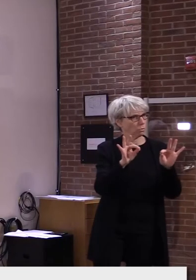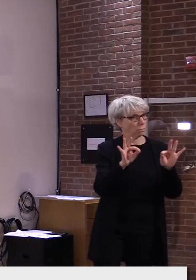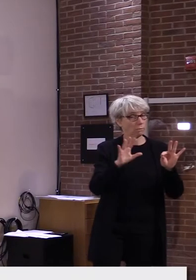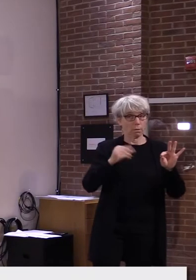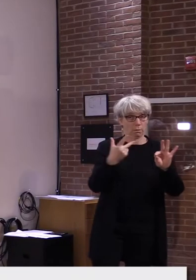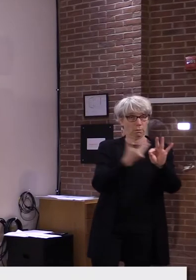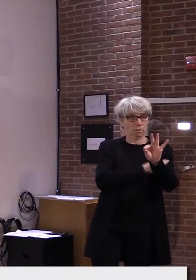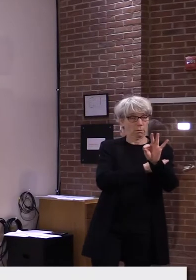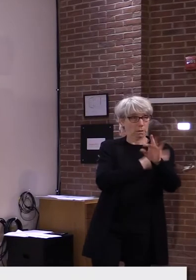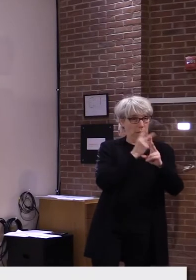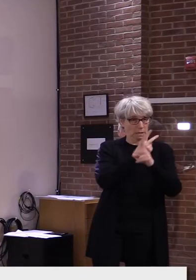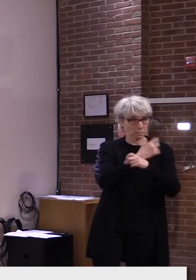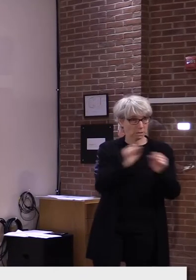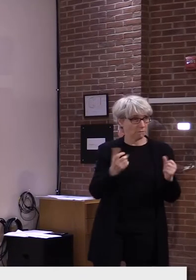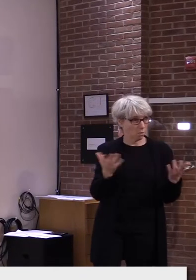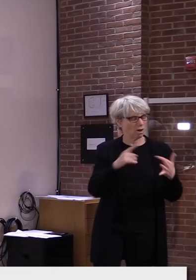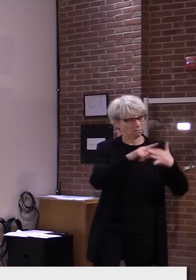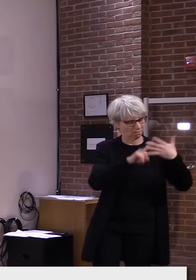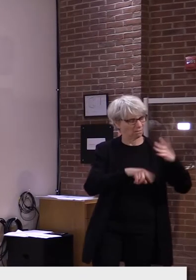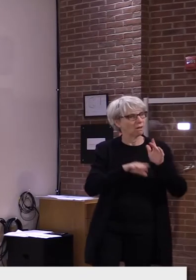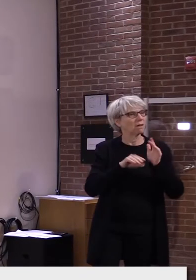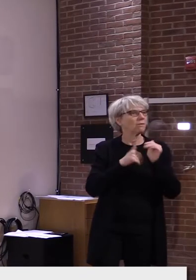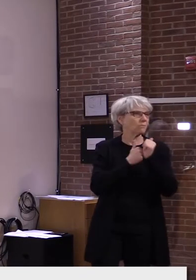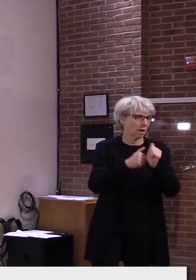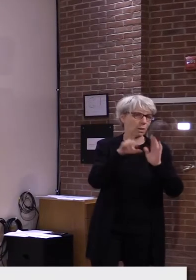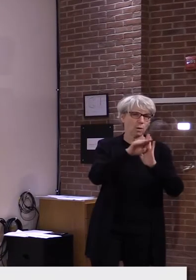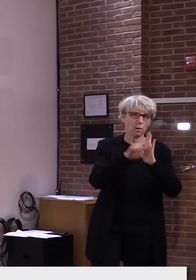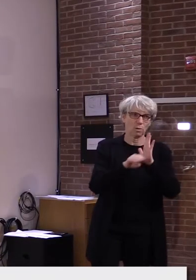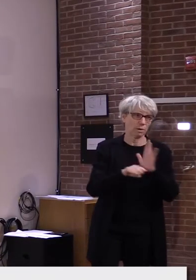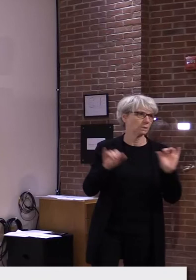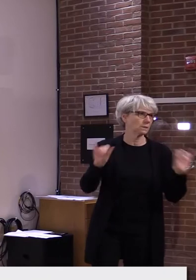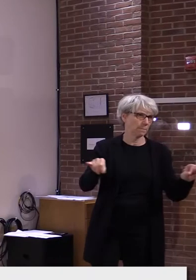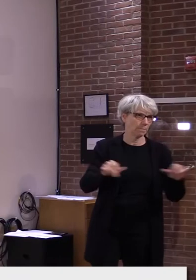protect themselves and the people around us from the virus.